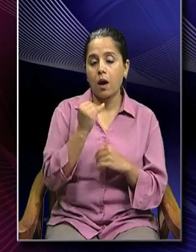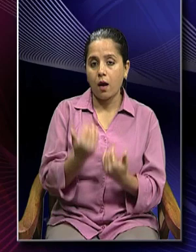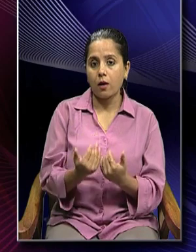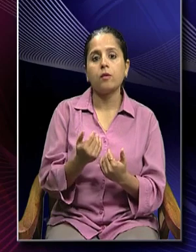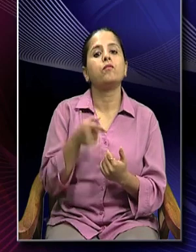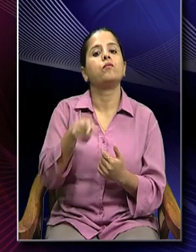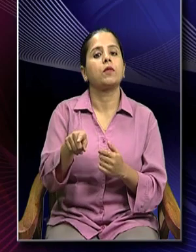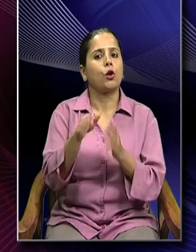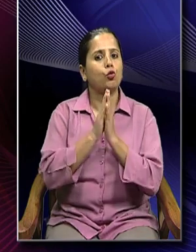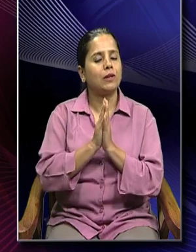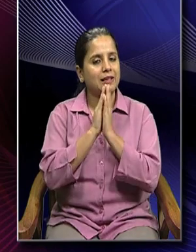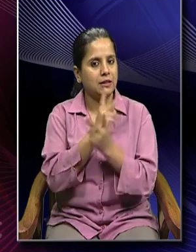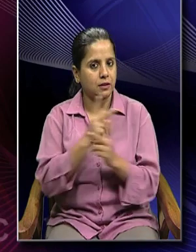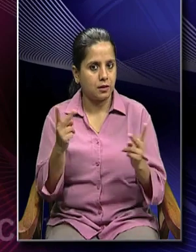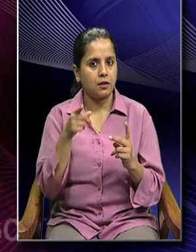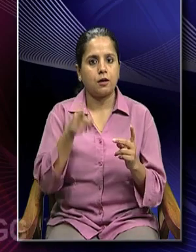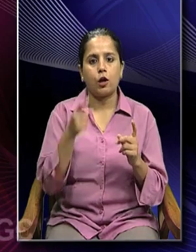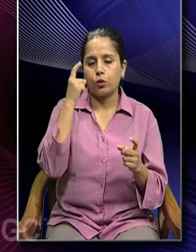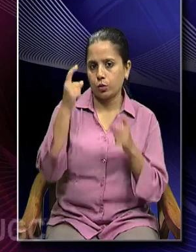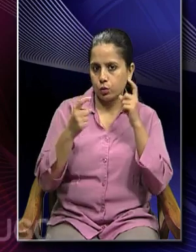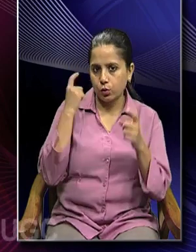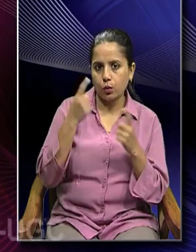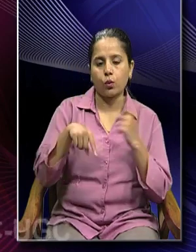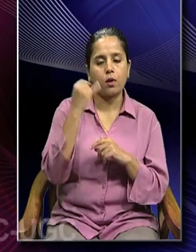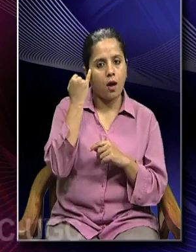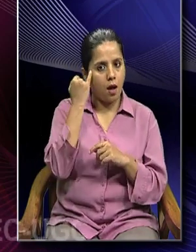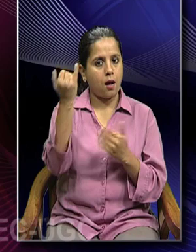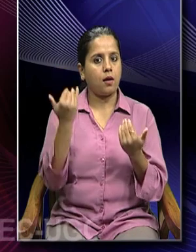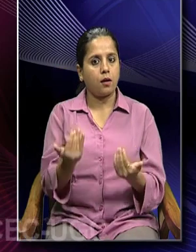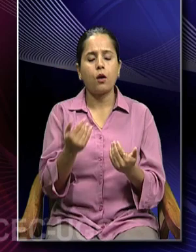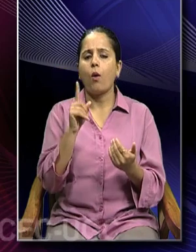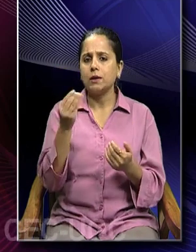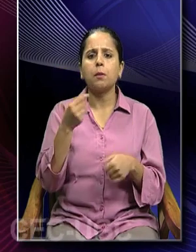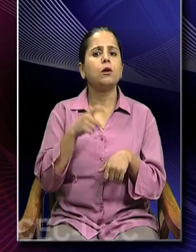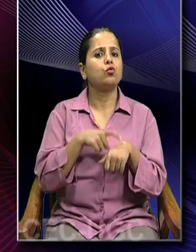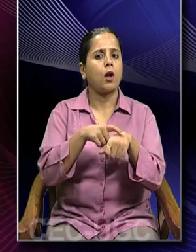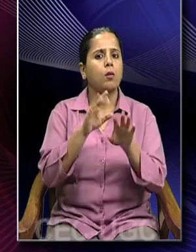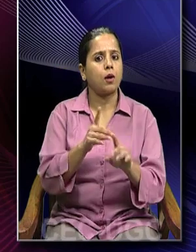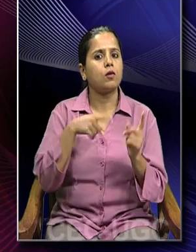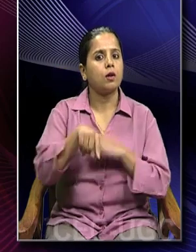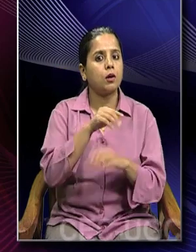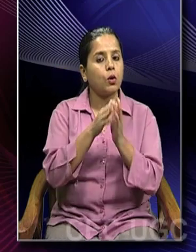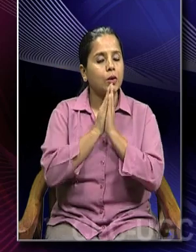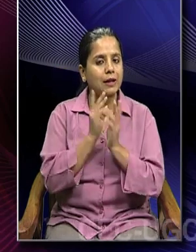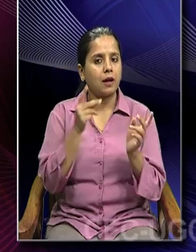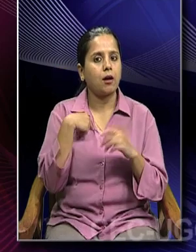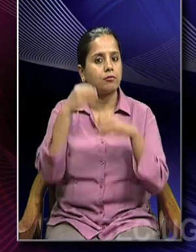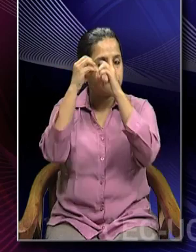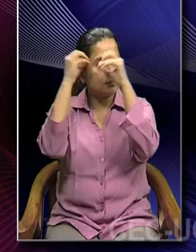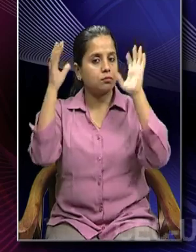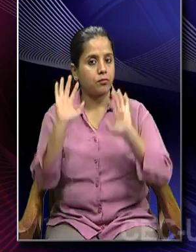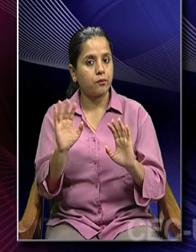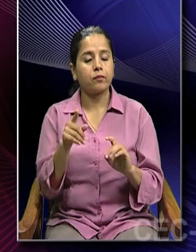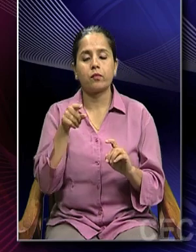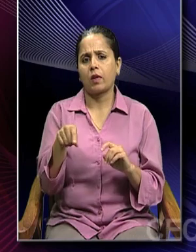to the religious thought or the religious idea, or at times they relate it to the religious fanaticism, which is